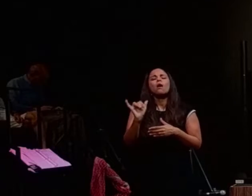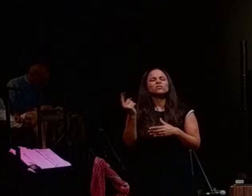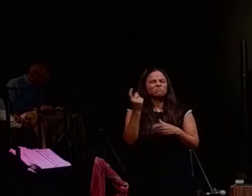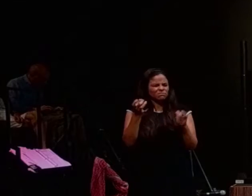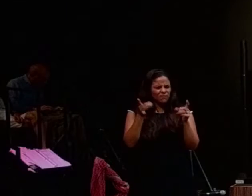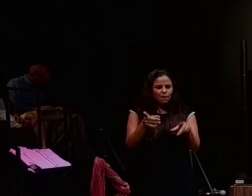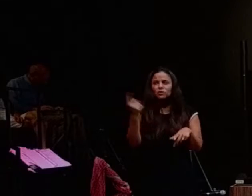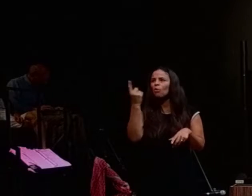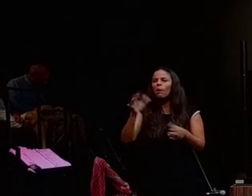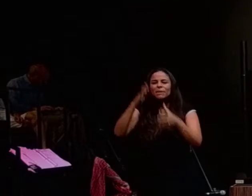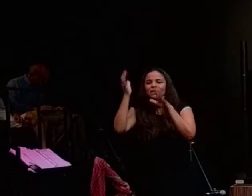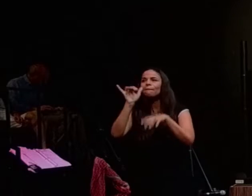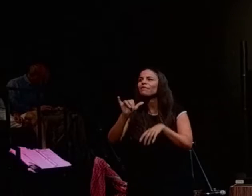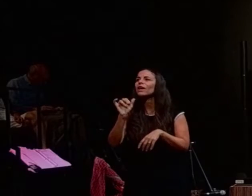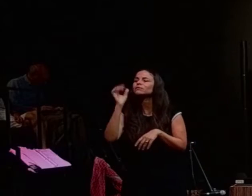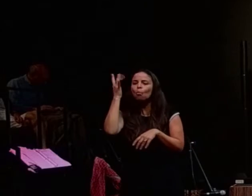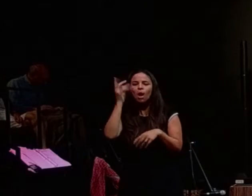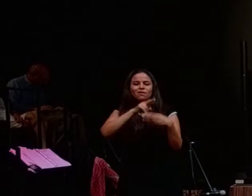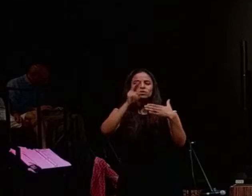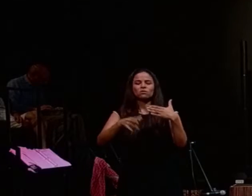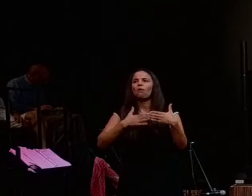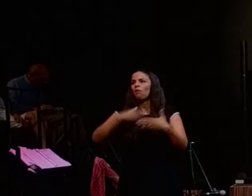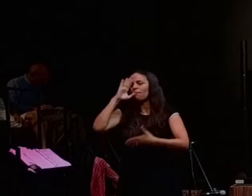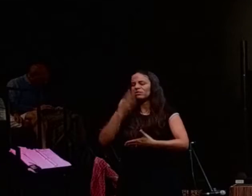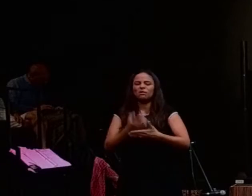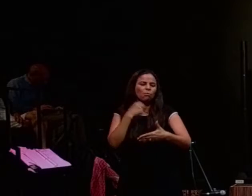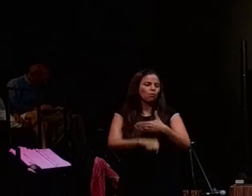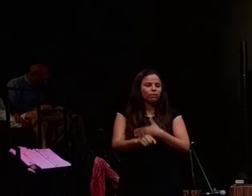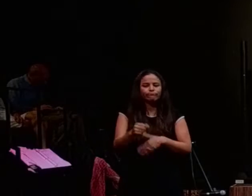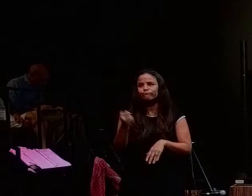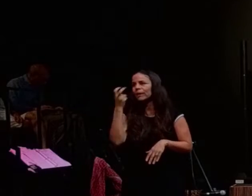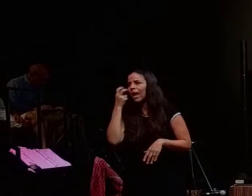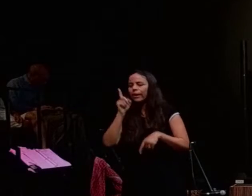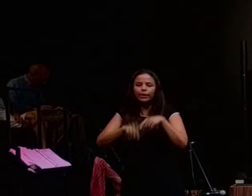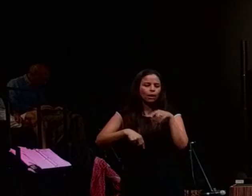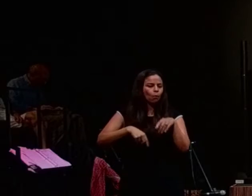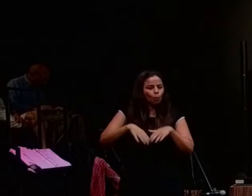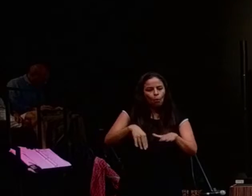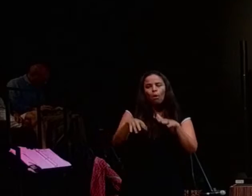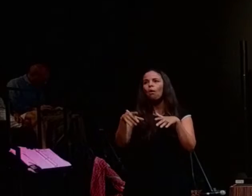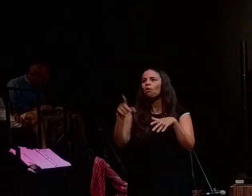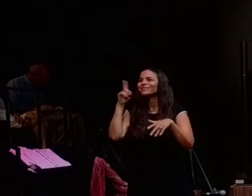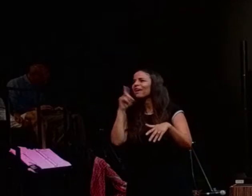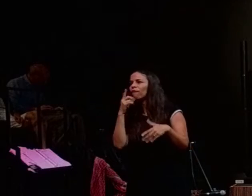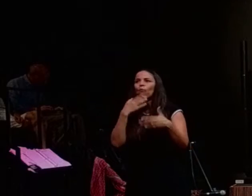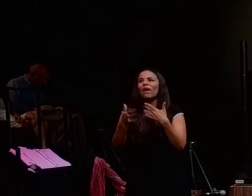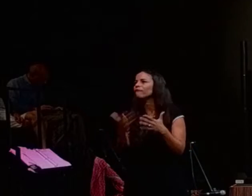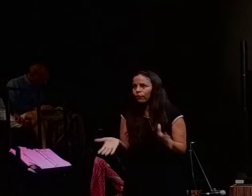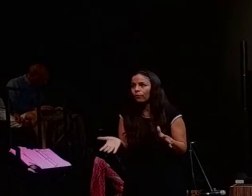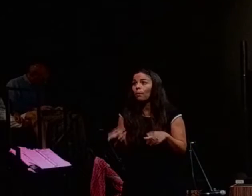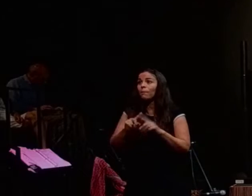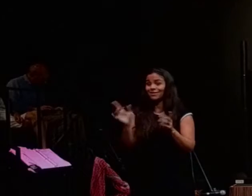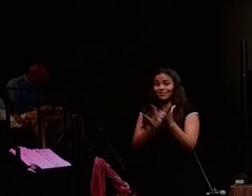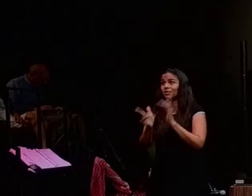happened? So who messed up? And that's why, my son was born blind. That's why my son can't walk. That's why my son is deaf. Things like that. But